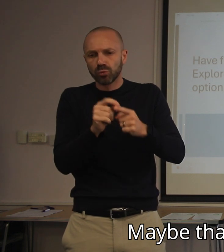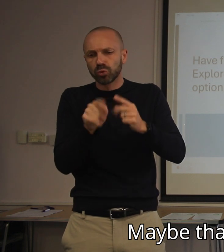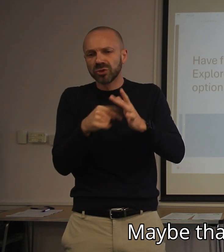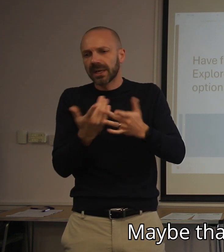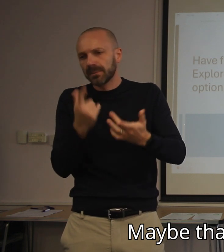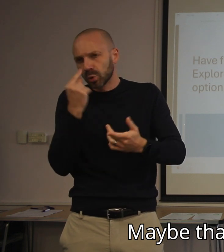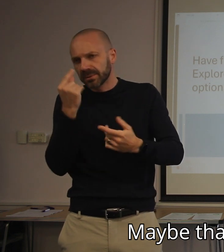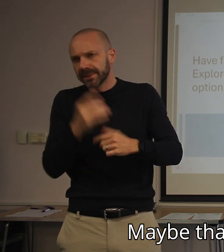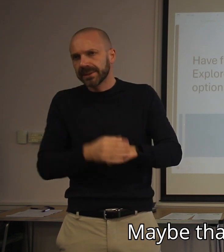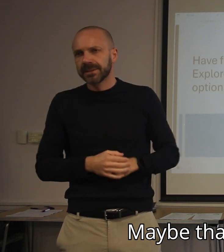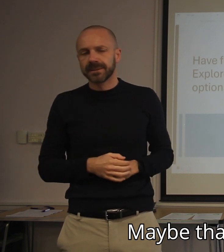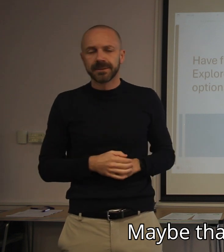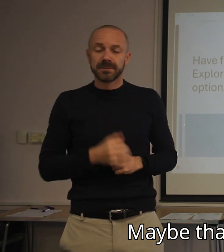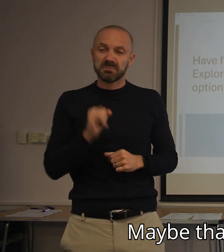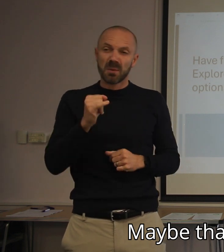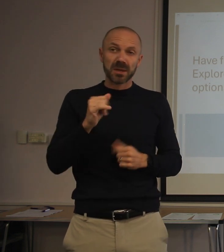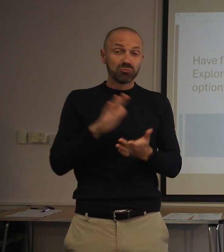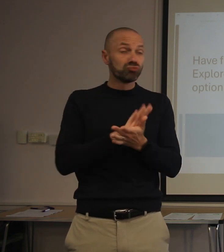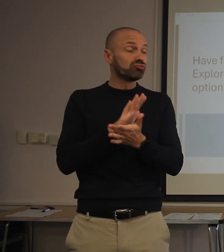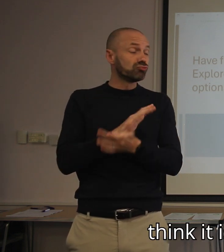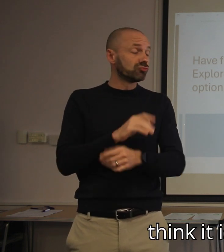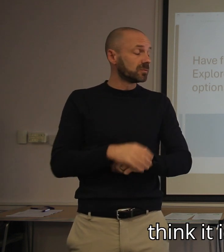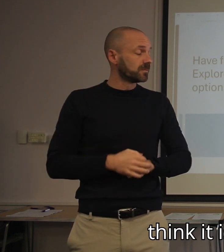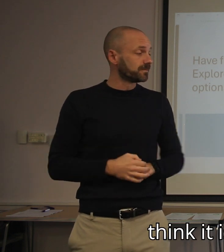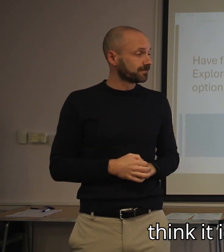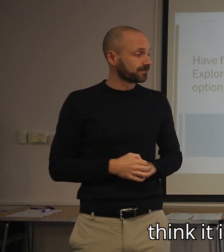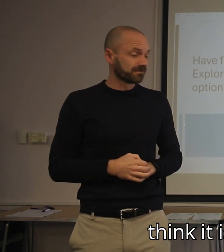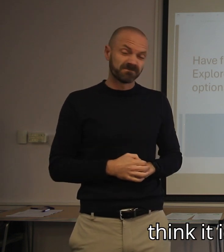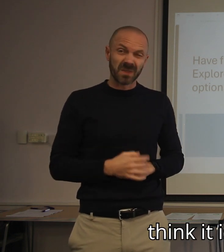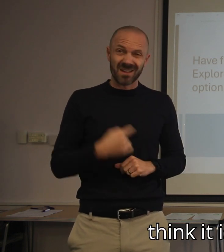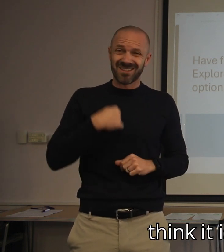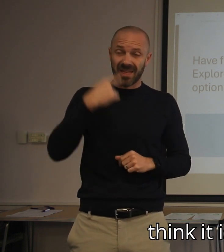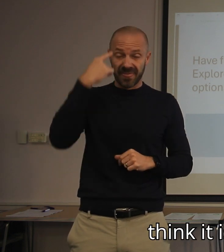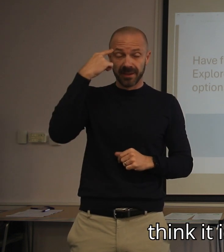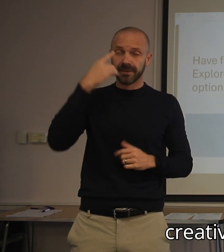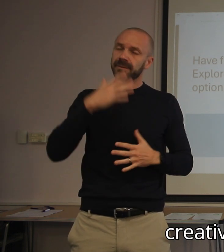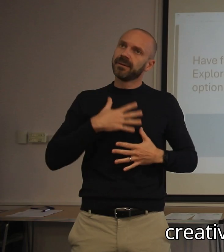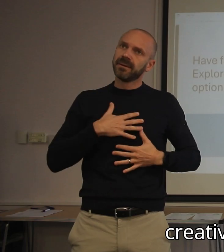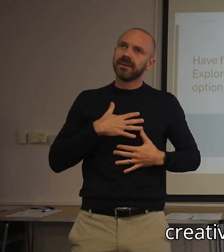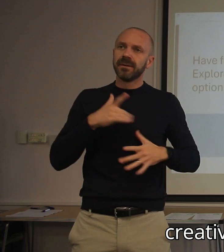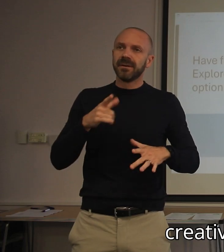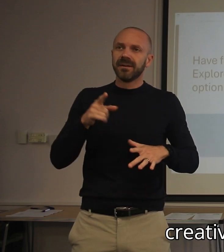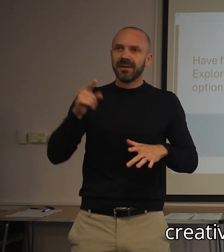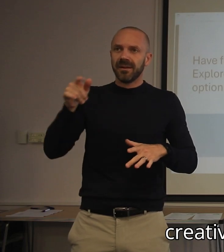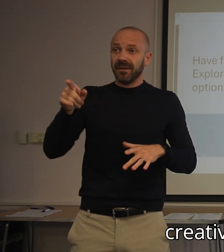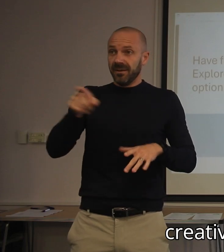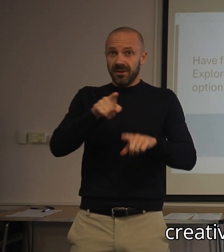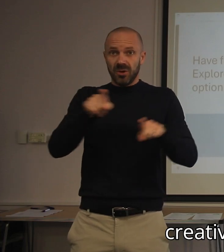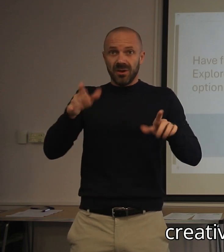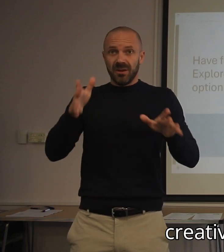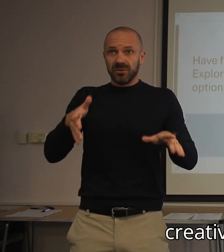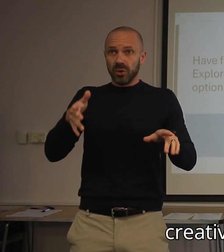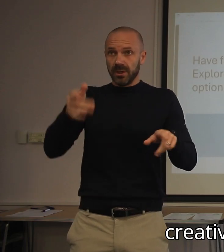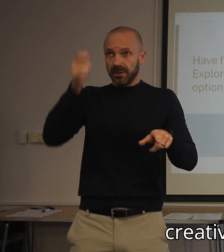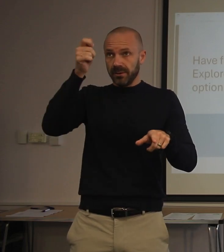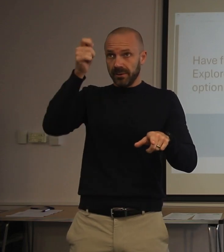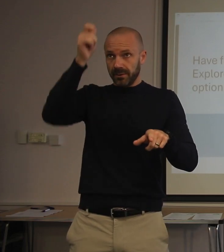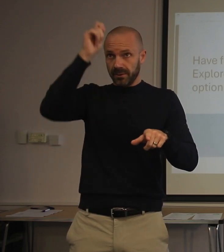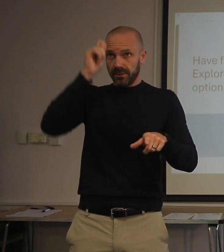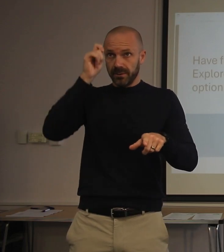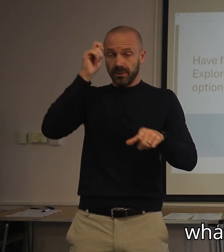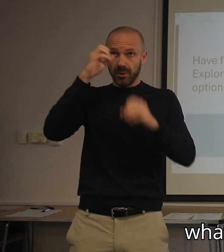Maybe that would be good fun. So I think it is all about getting your creative hats on, no